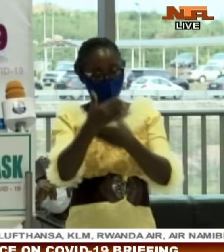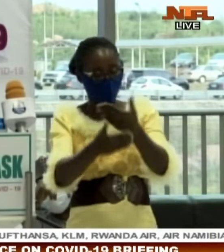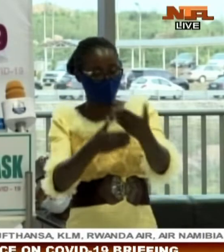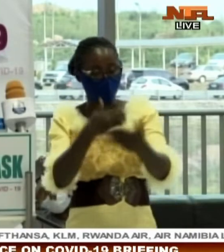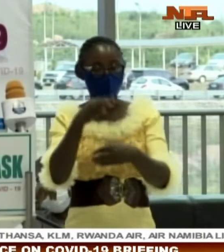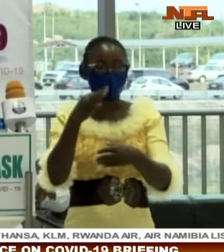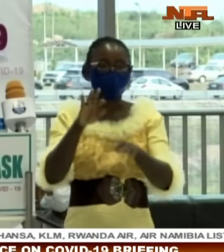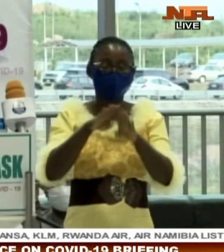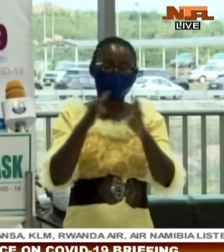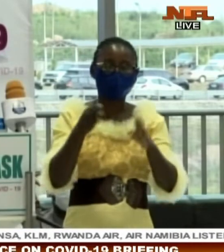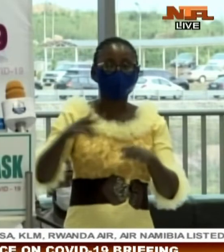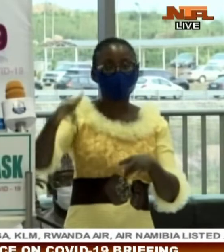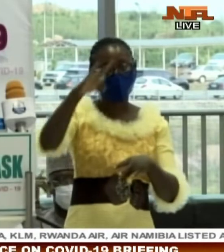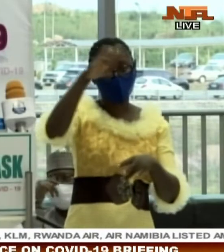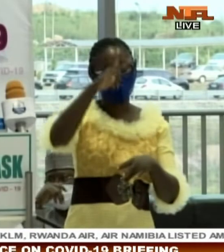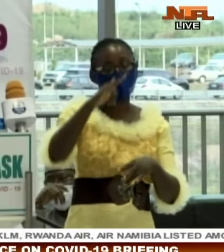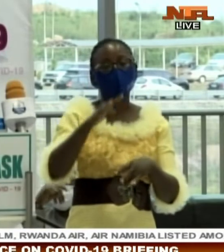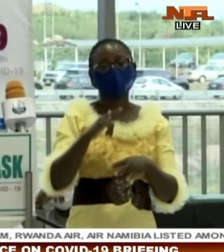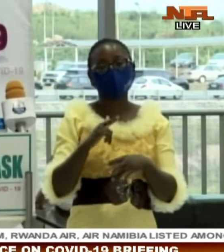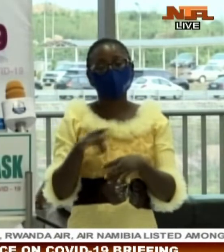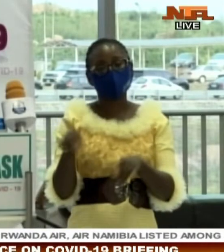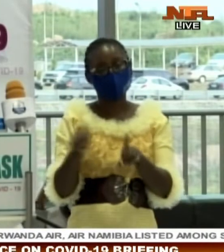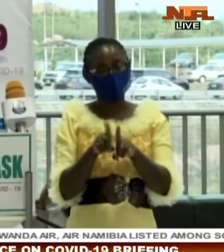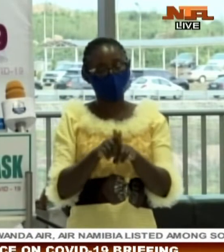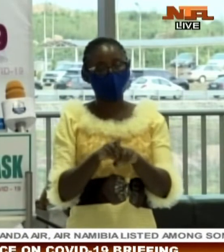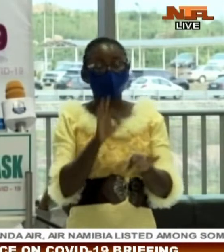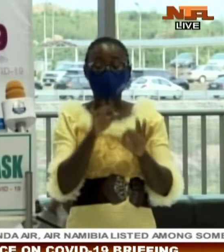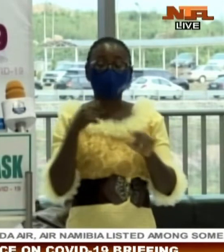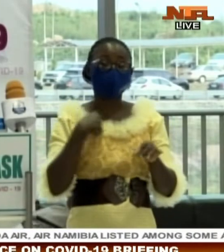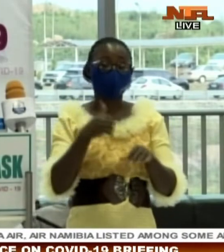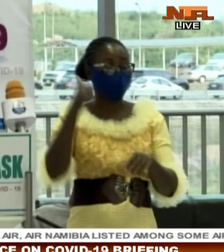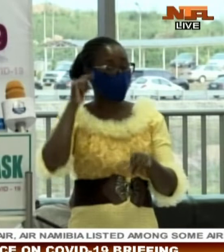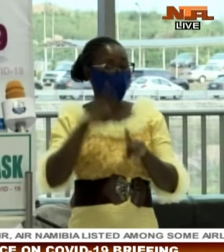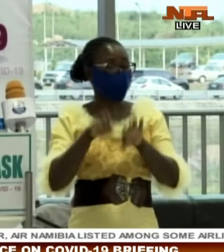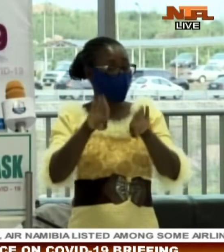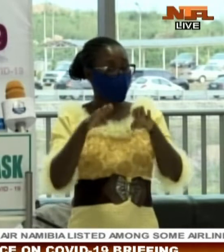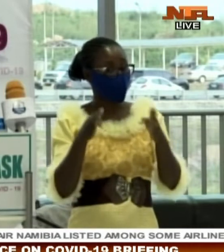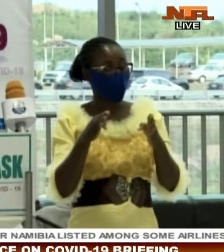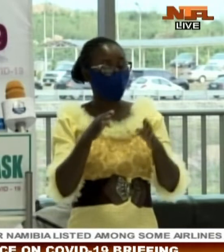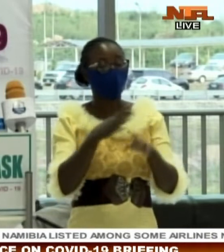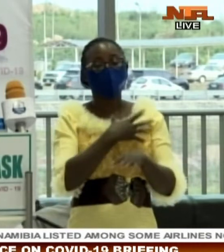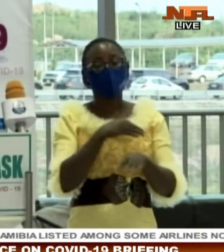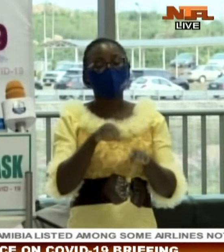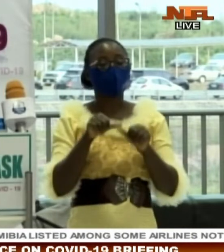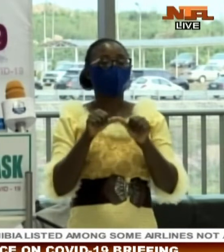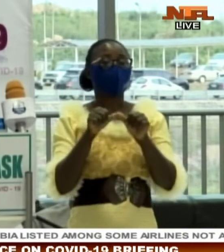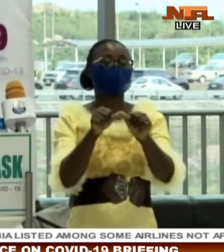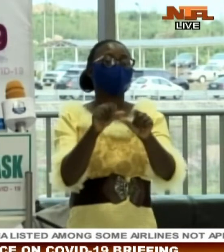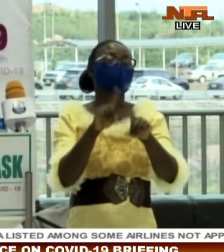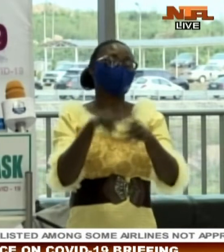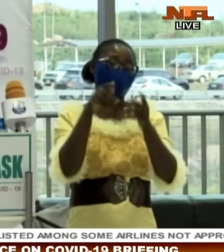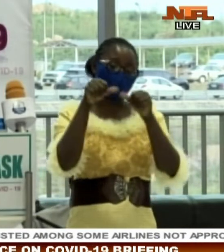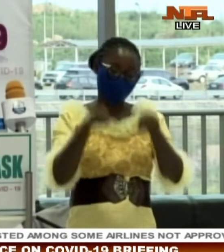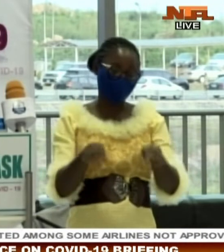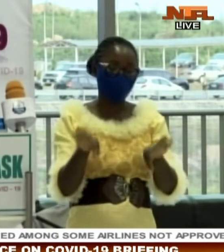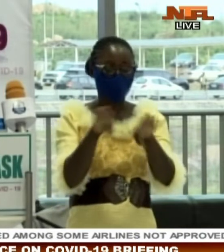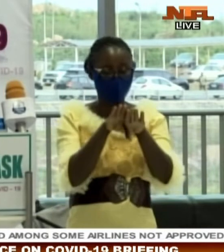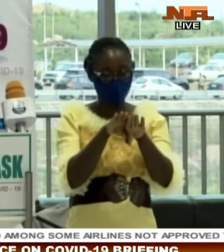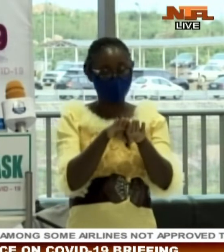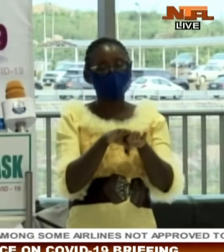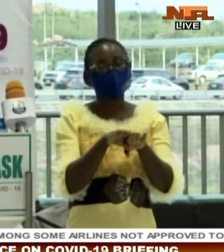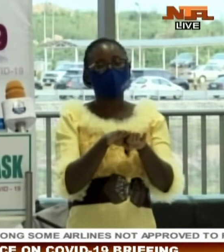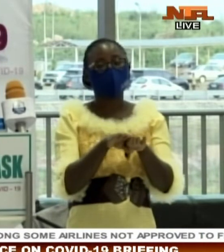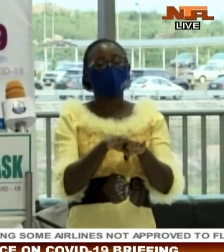their airports as well and their airspaces. If we do not open and continue to remain closed, inevitably what we will have